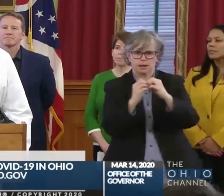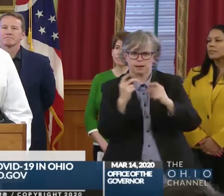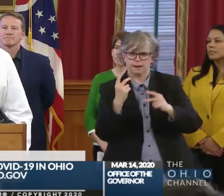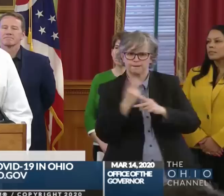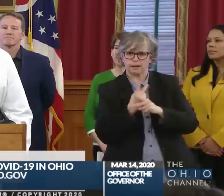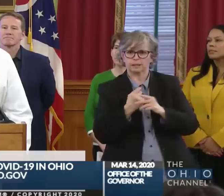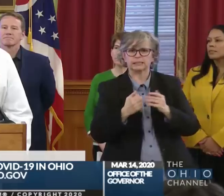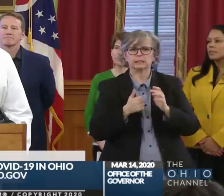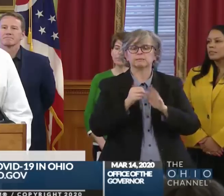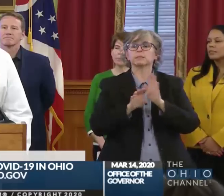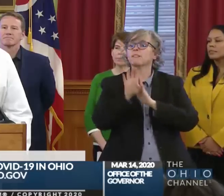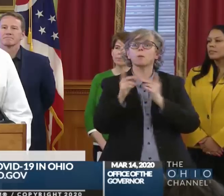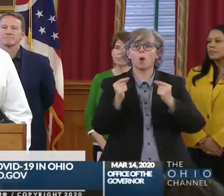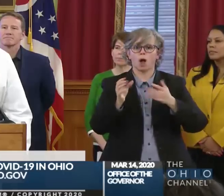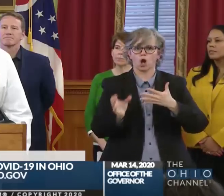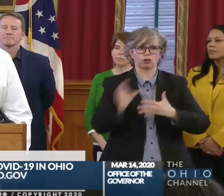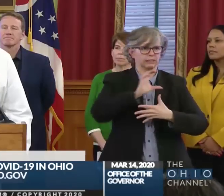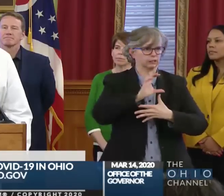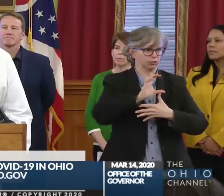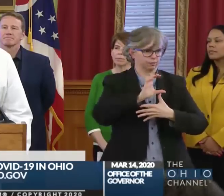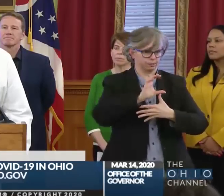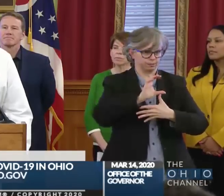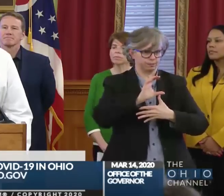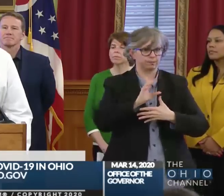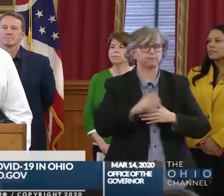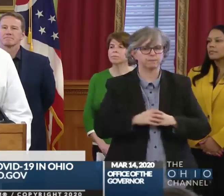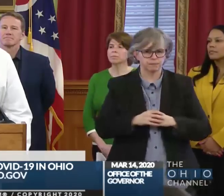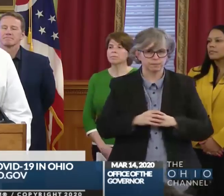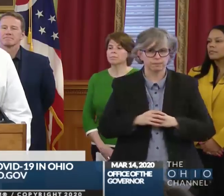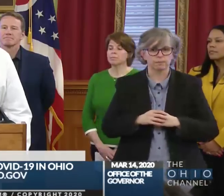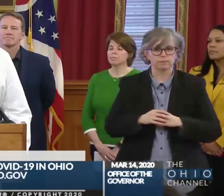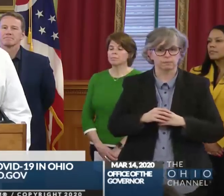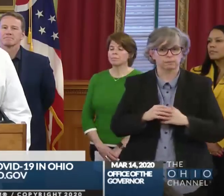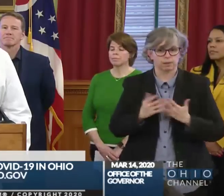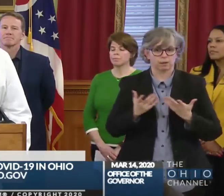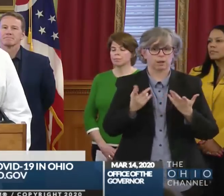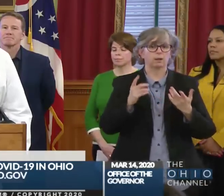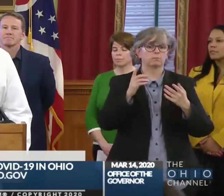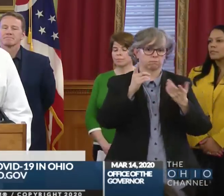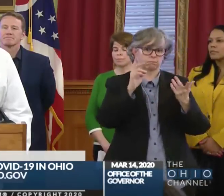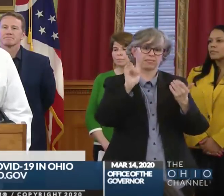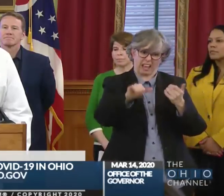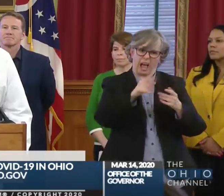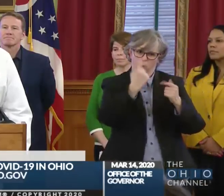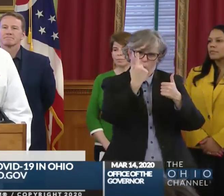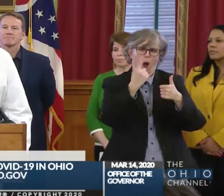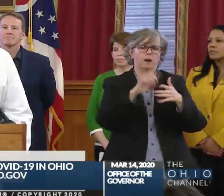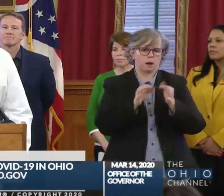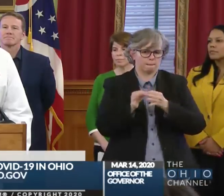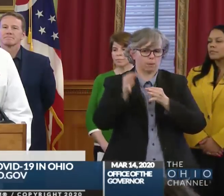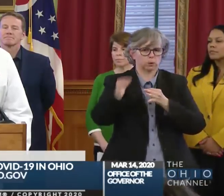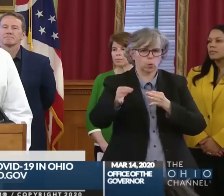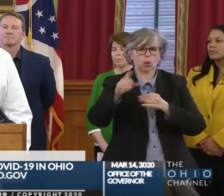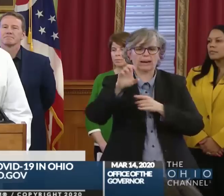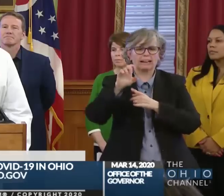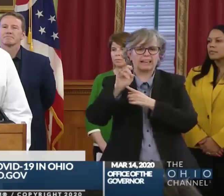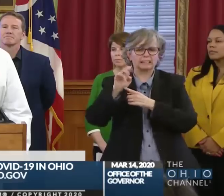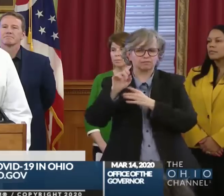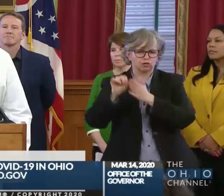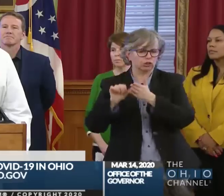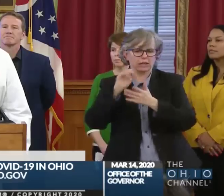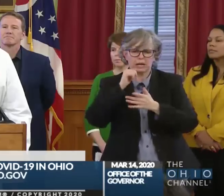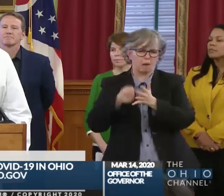we limit the performance of elective surgical cases and other types of medical procedures. That really has a threefold